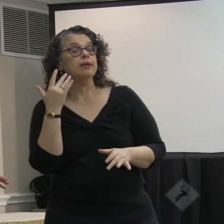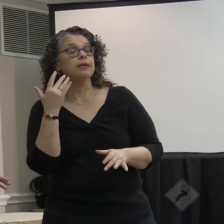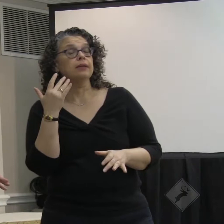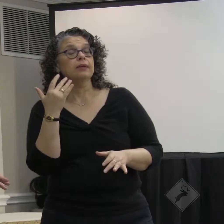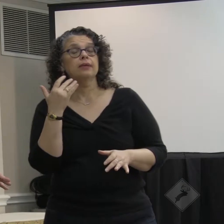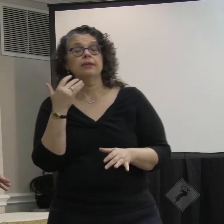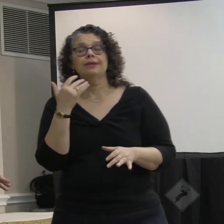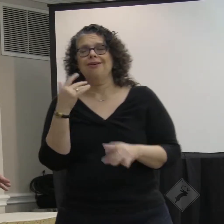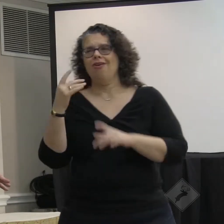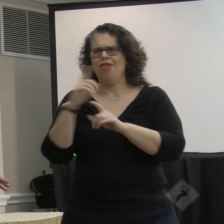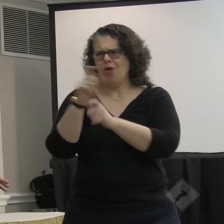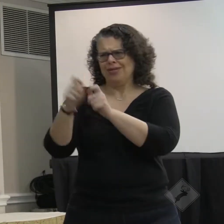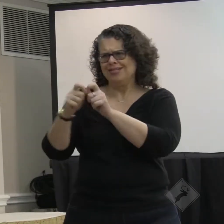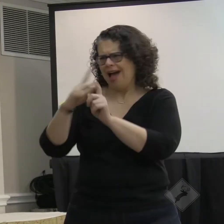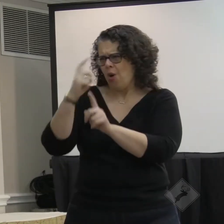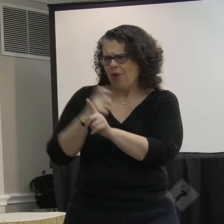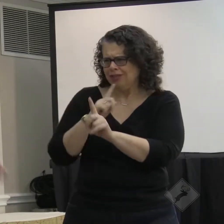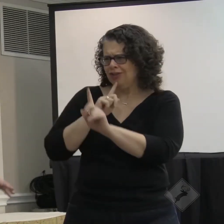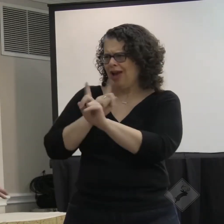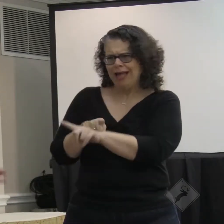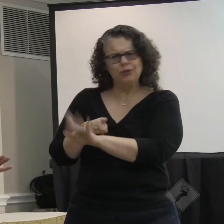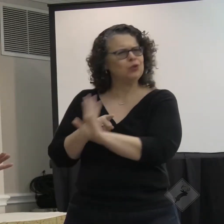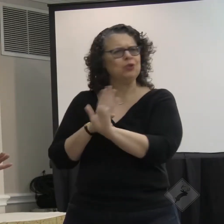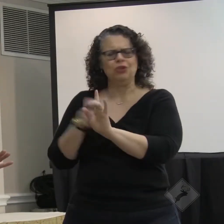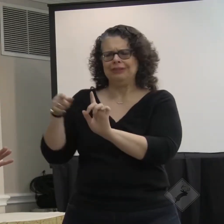answer their exact question. Think about